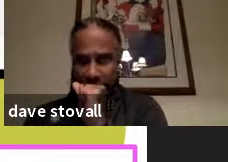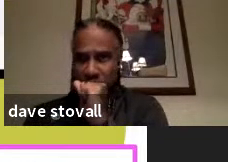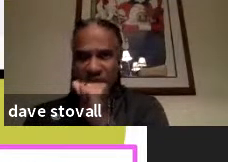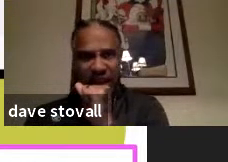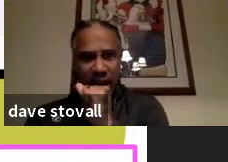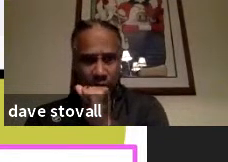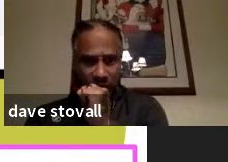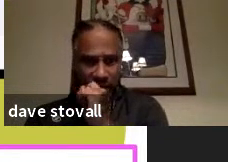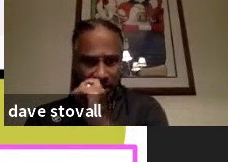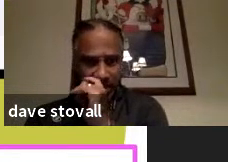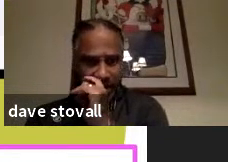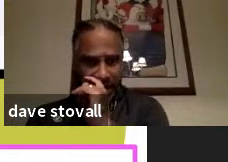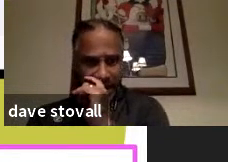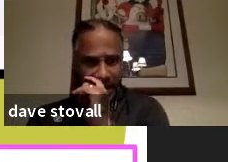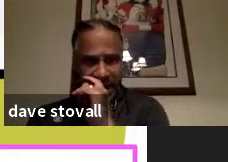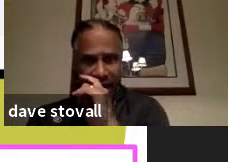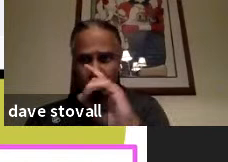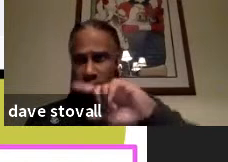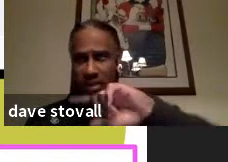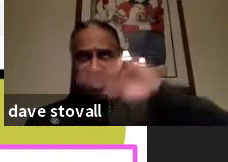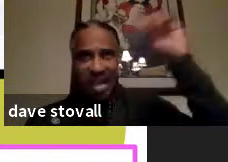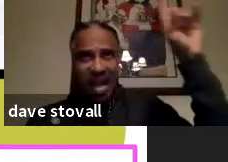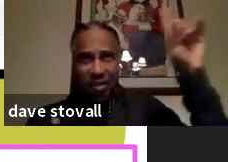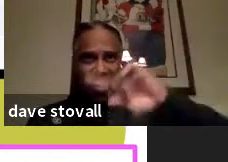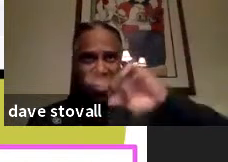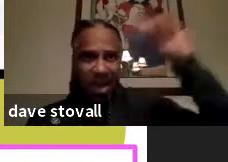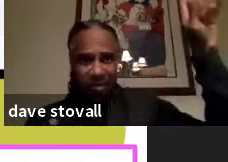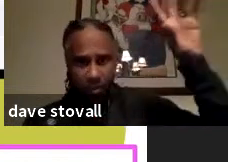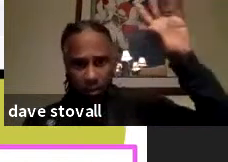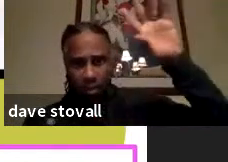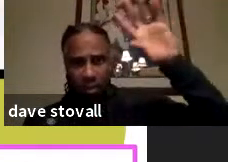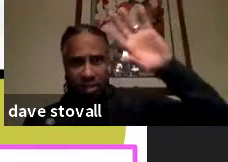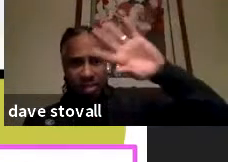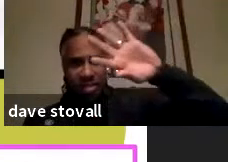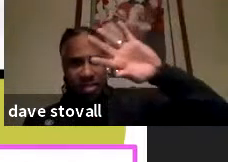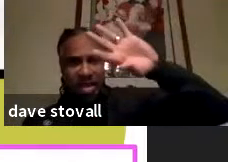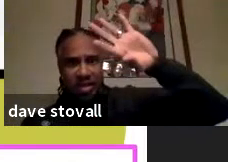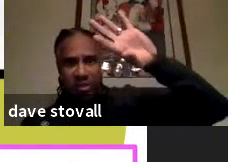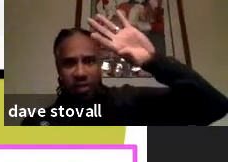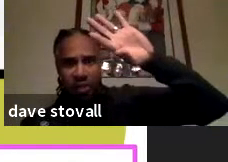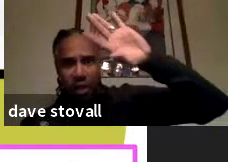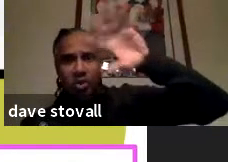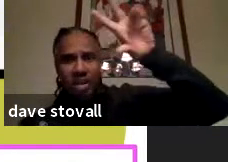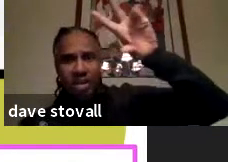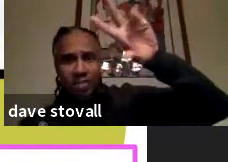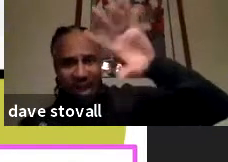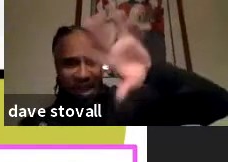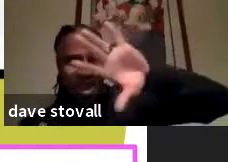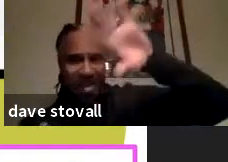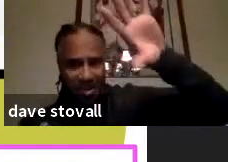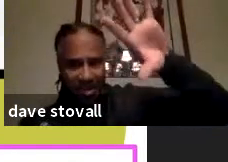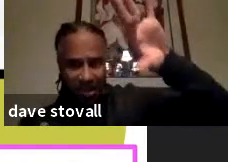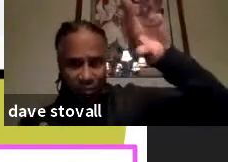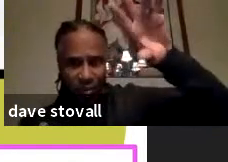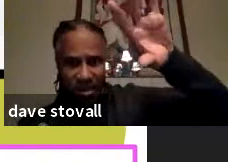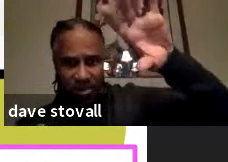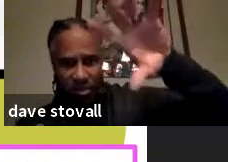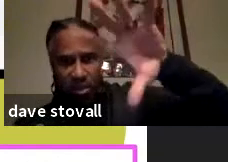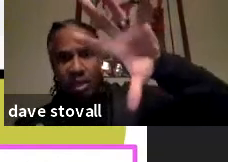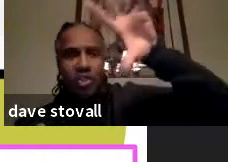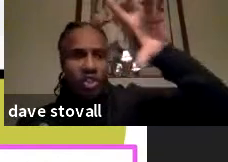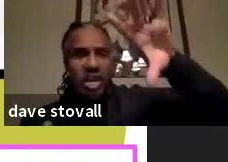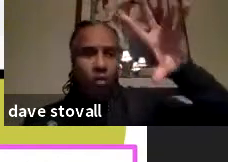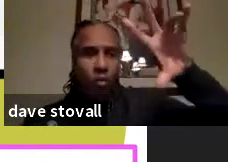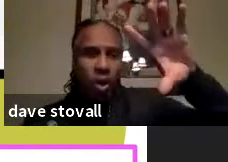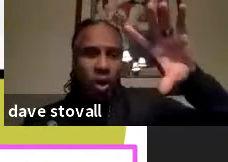actually shared with us today. Now, the slide that we have up says Community Padlet and